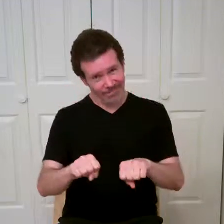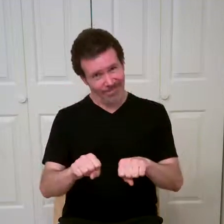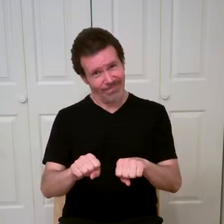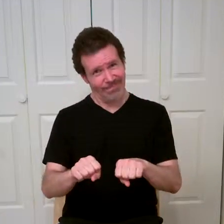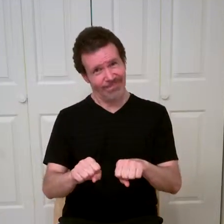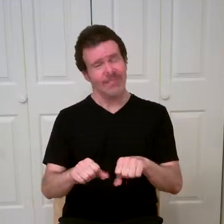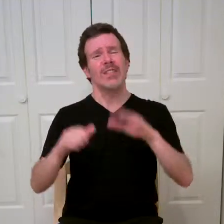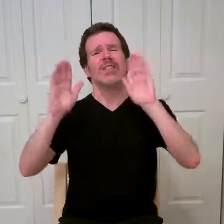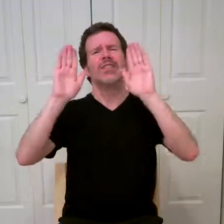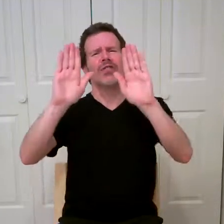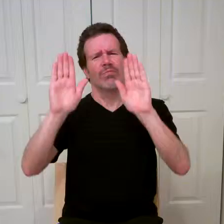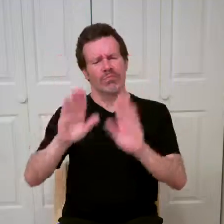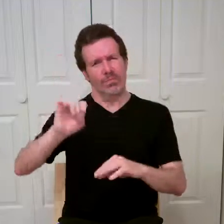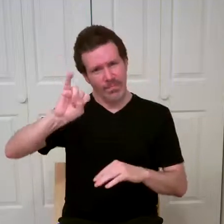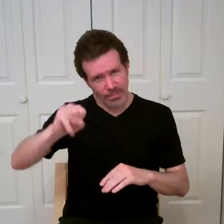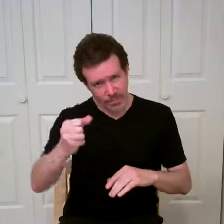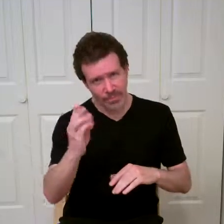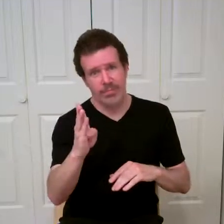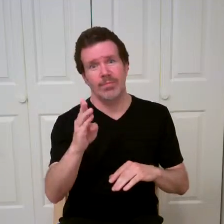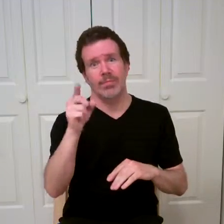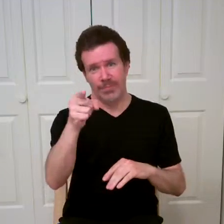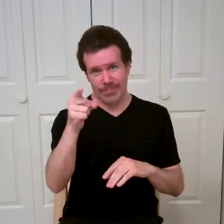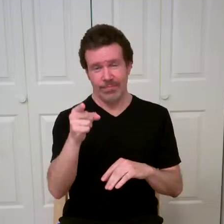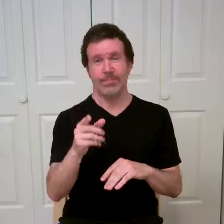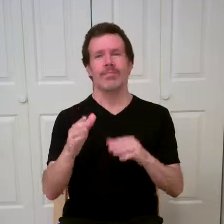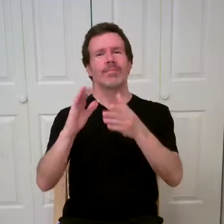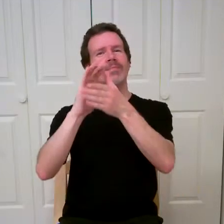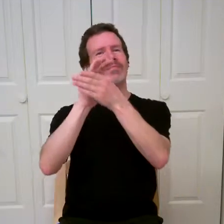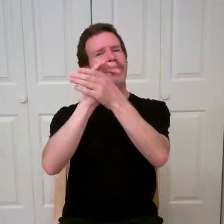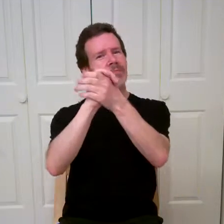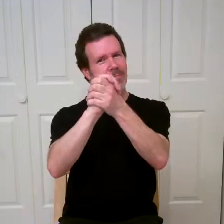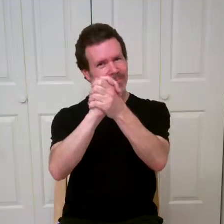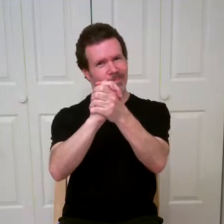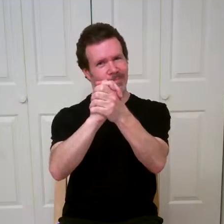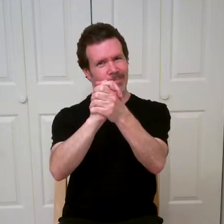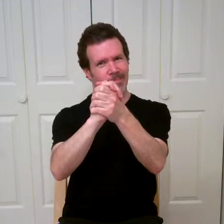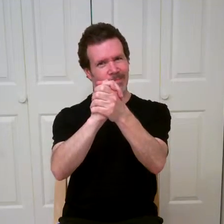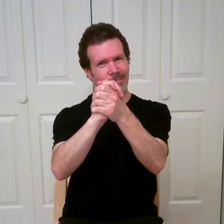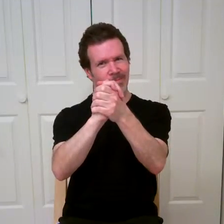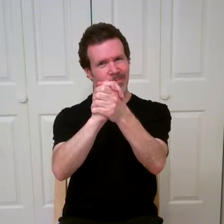Congratulations. This has been a podcast of the Governor's Study Partner